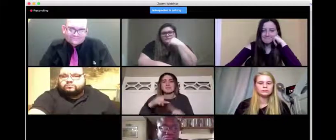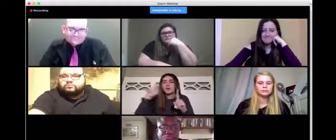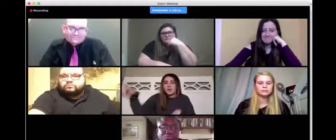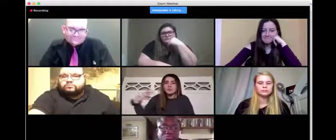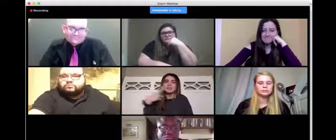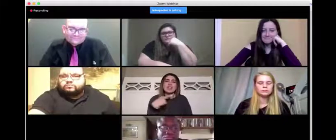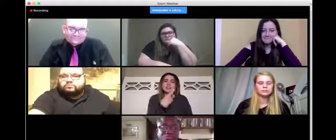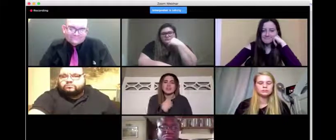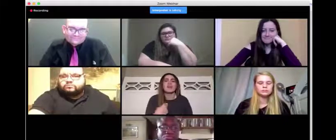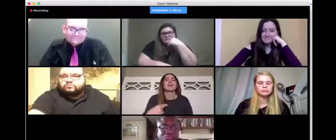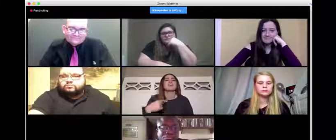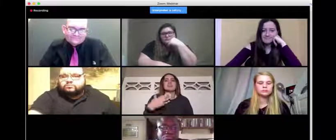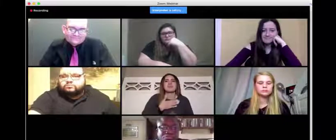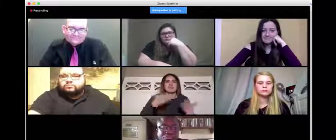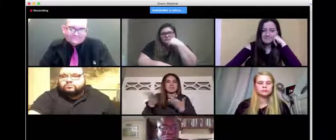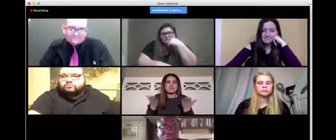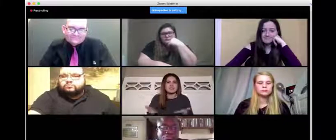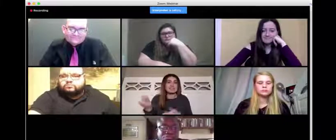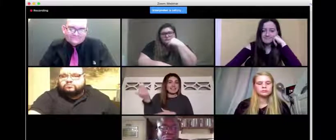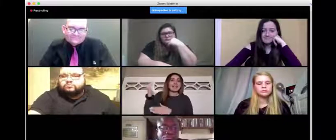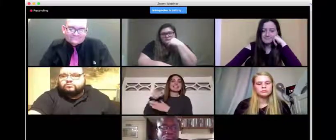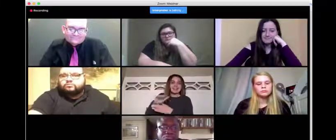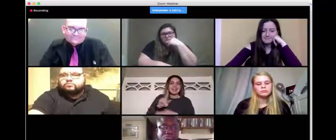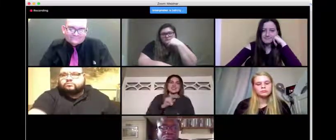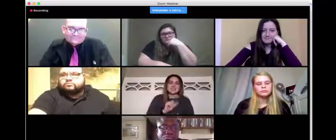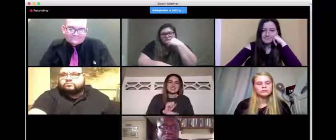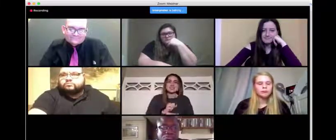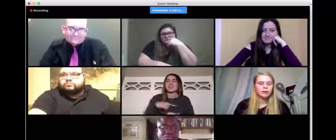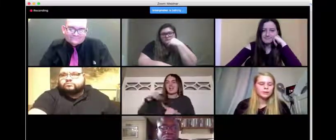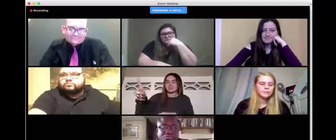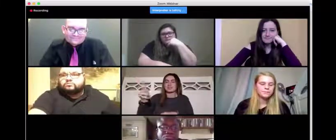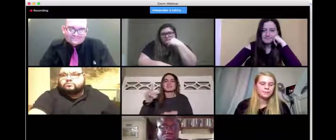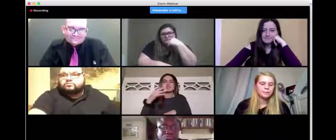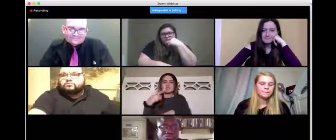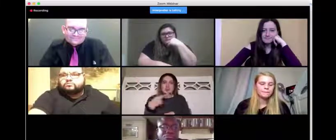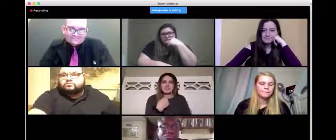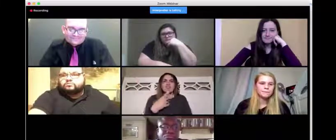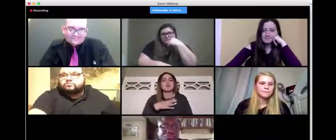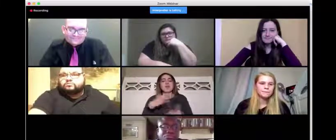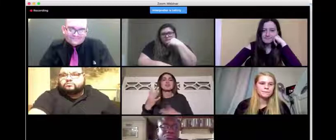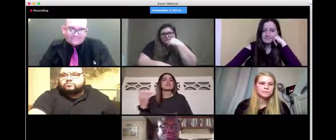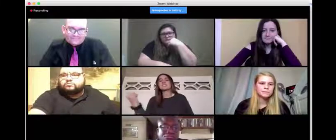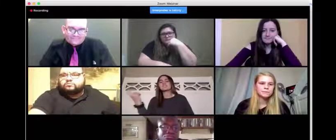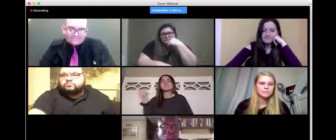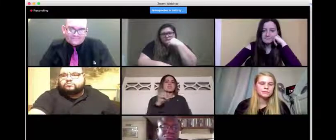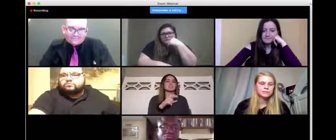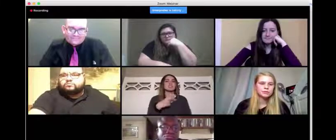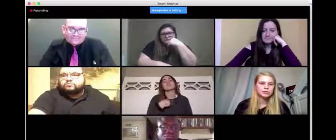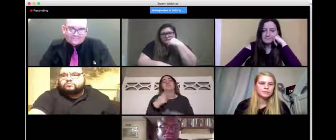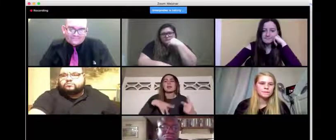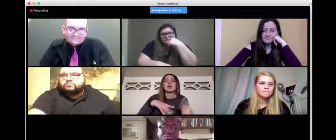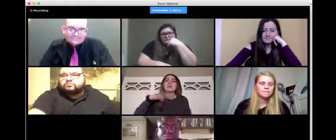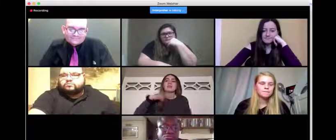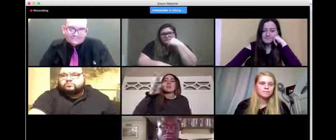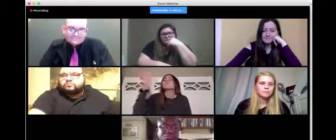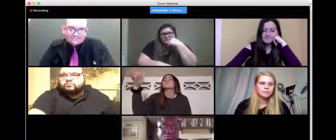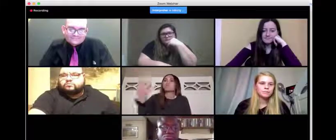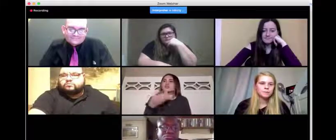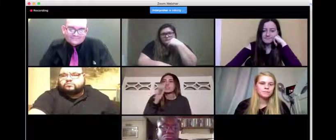say, hey, and I would sign and say what you want to drink, or they would suggest and say, oh, I know sign language. I learned sign language